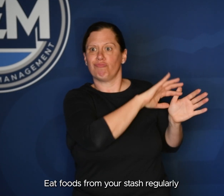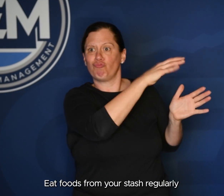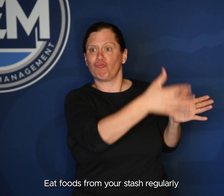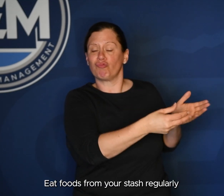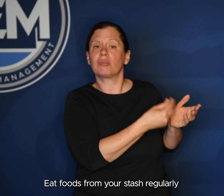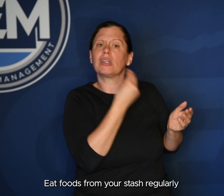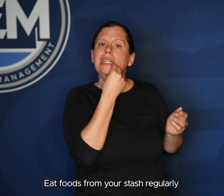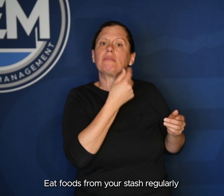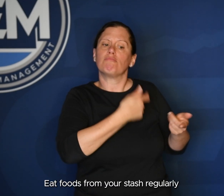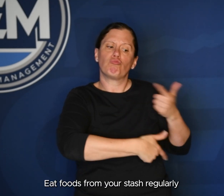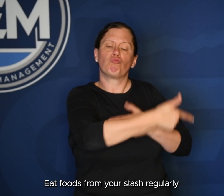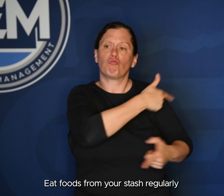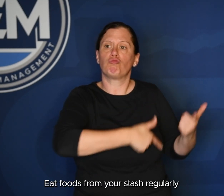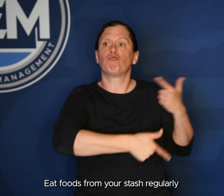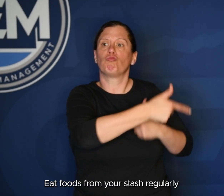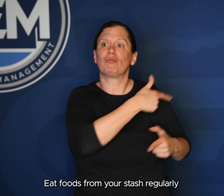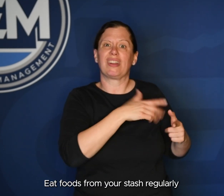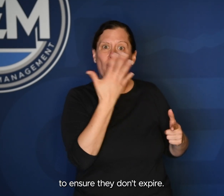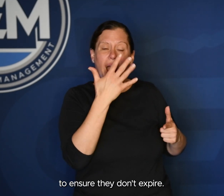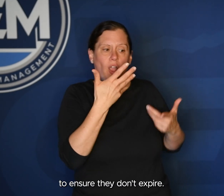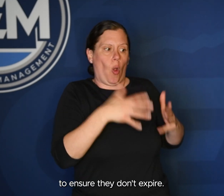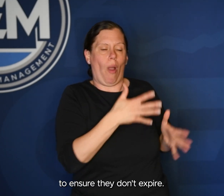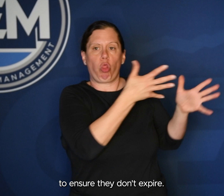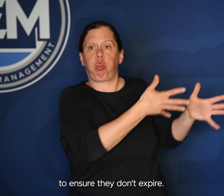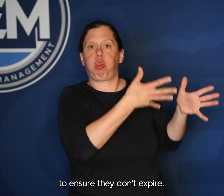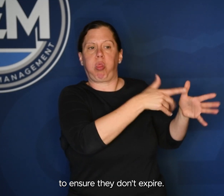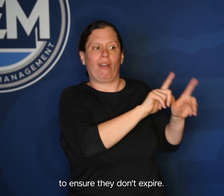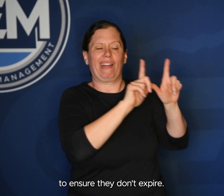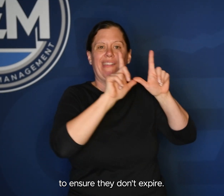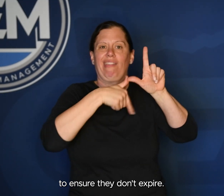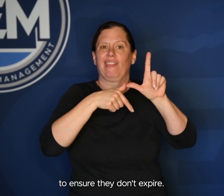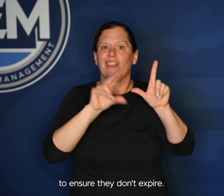Eat foods from your stash regularly to ensure they don't expire.